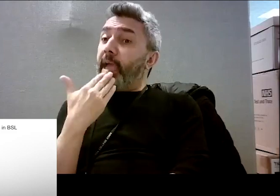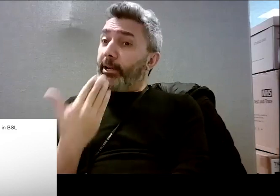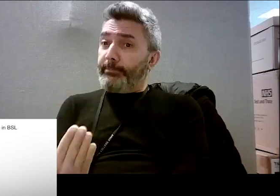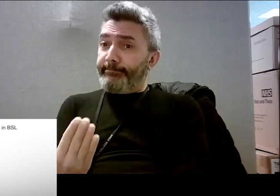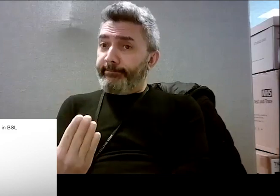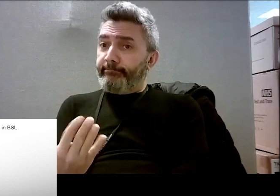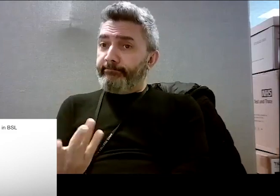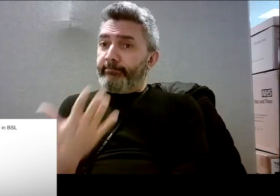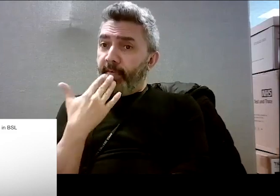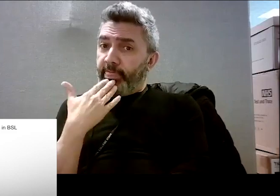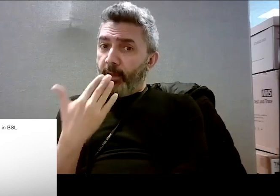Well, thank you.